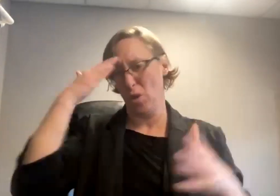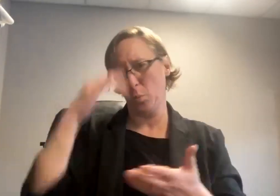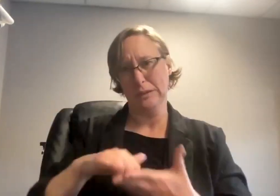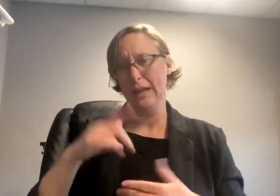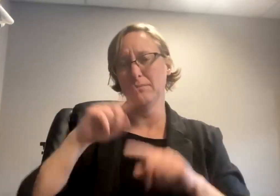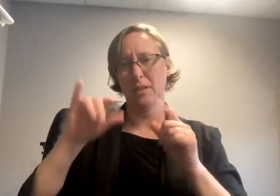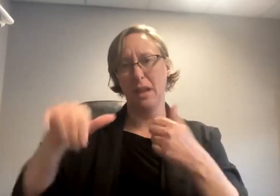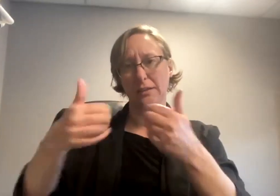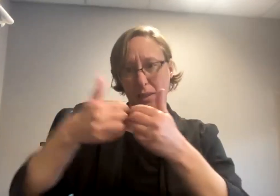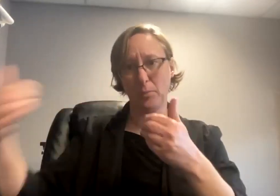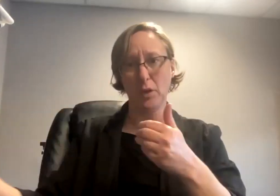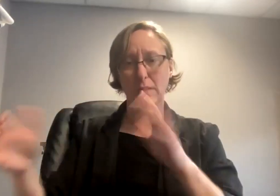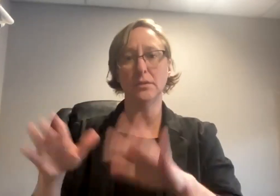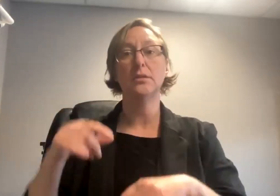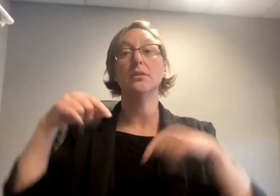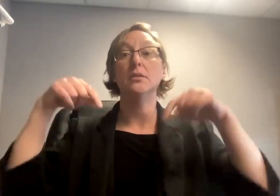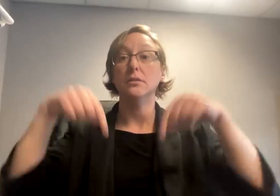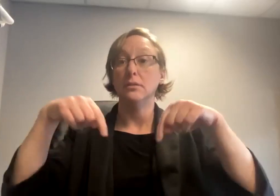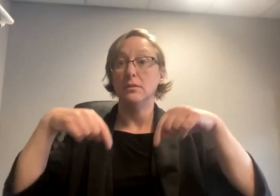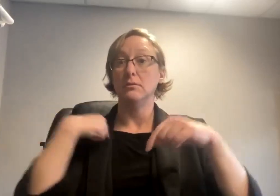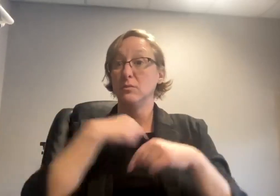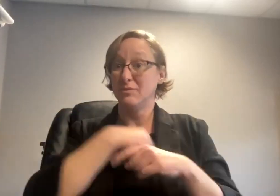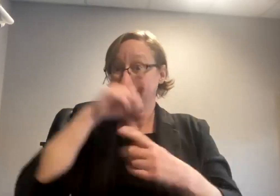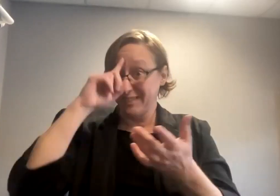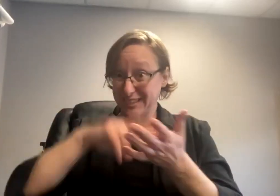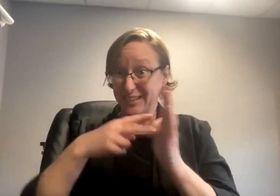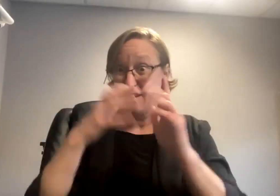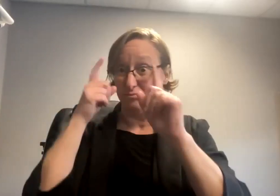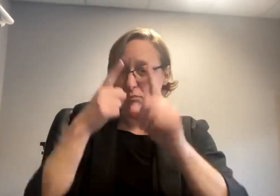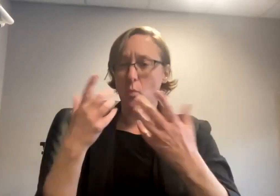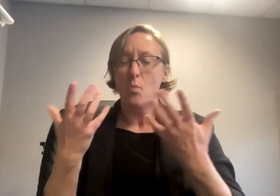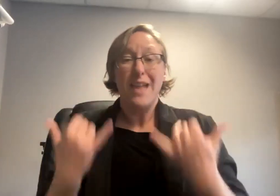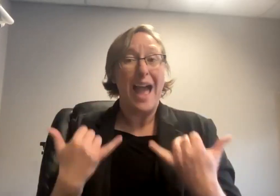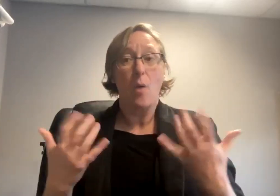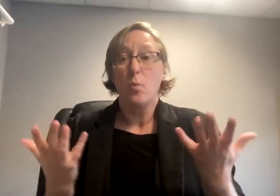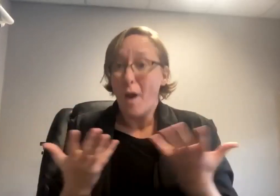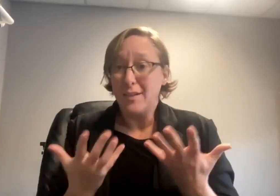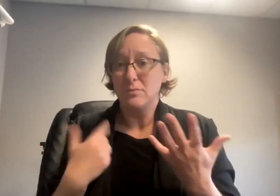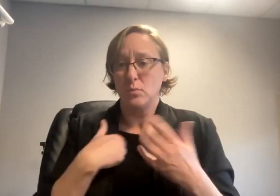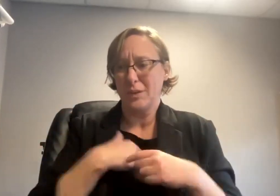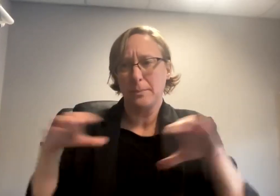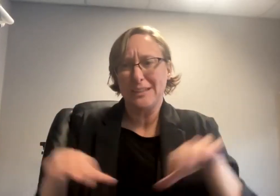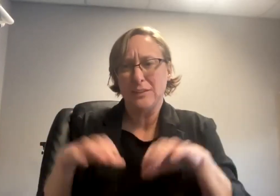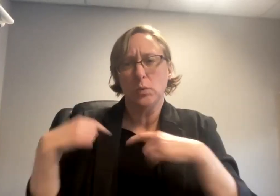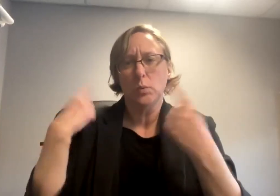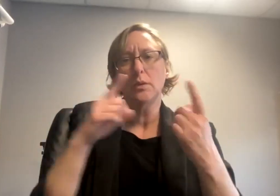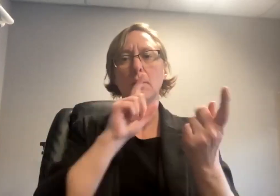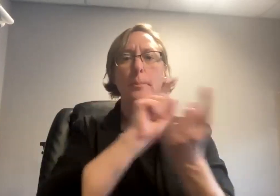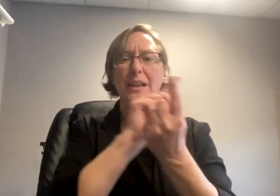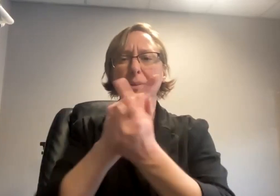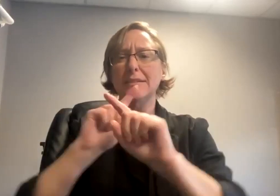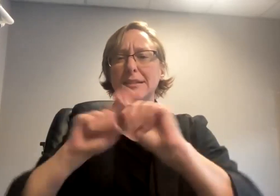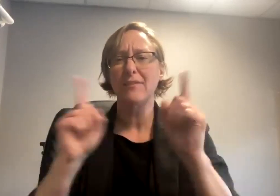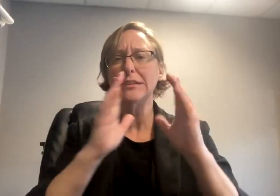separate issue. It needs some improvement, educational licensure, of course, but it's separate. The intention of this